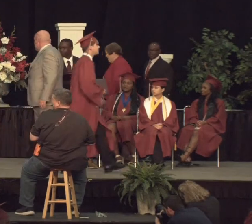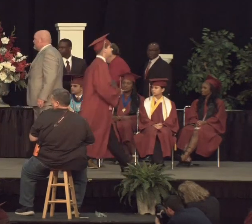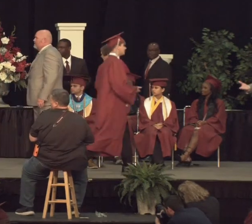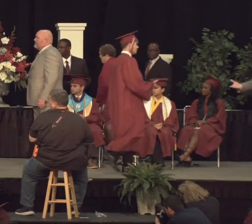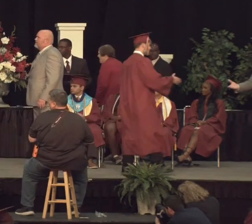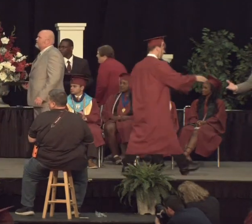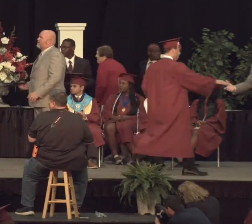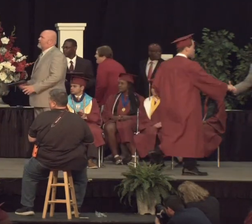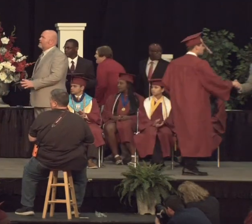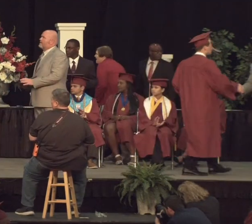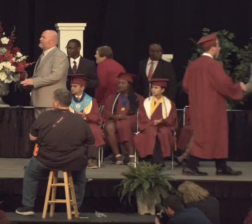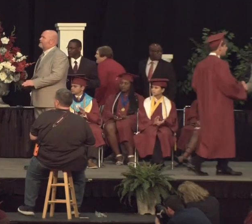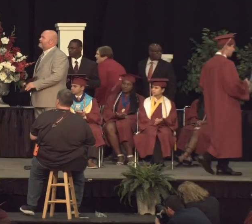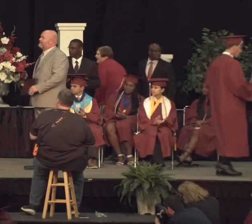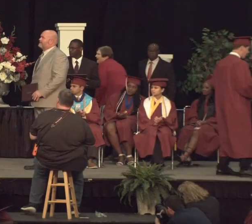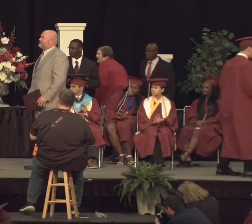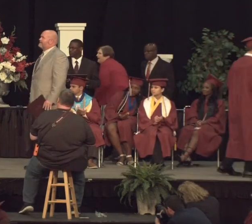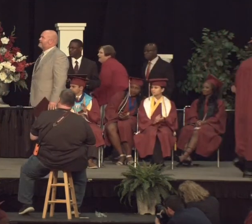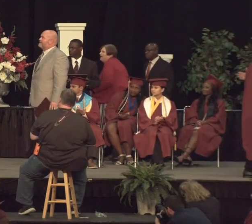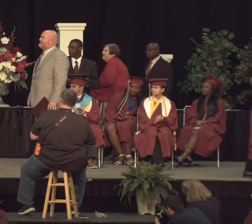Jalea Scott, cum laude.